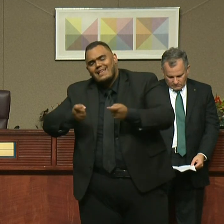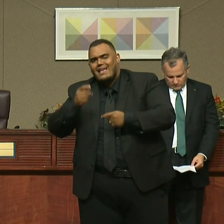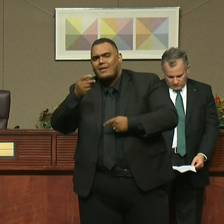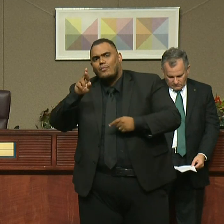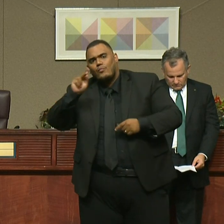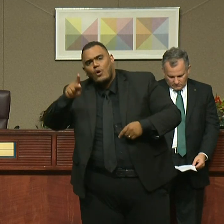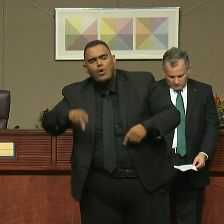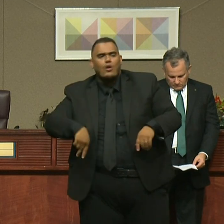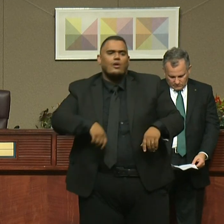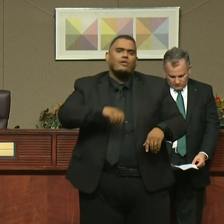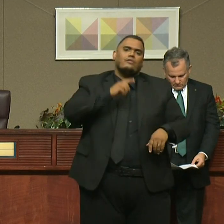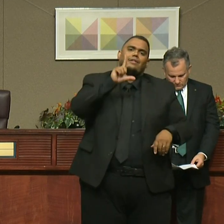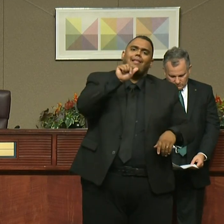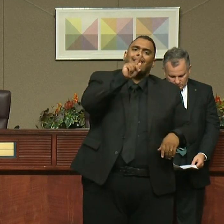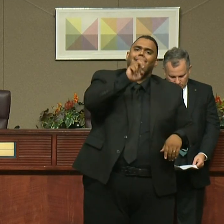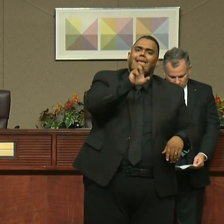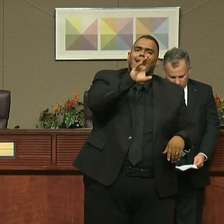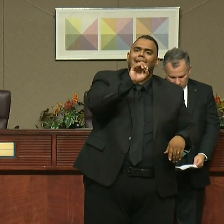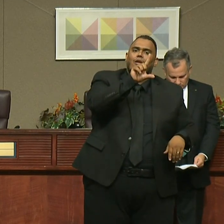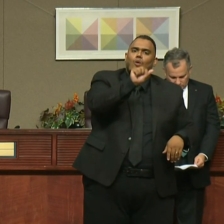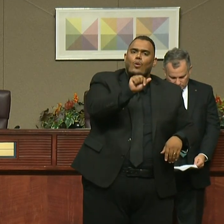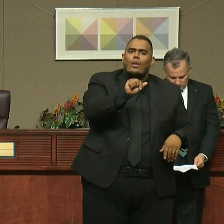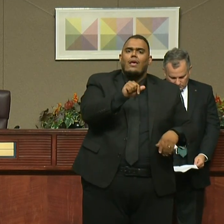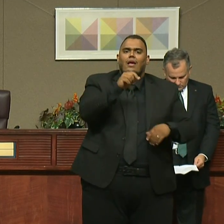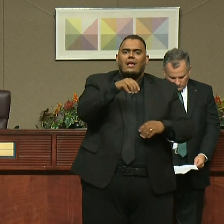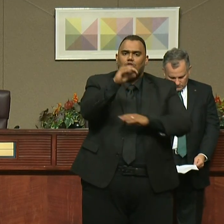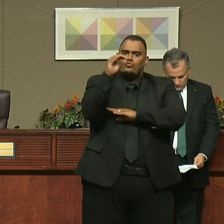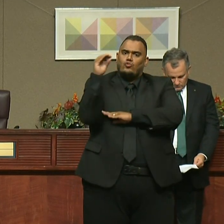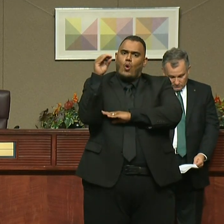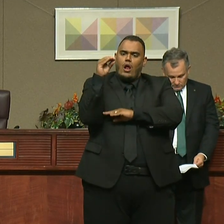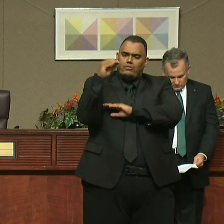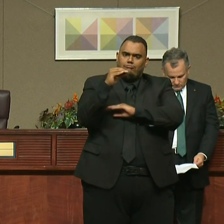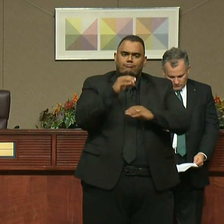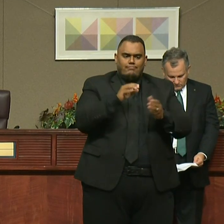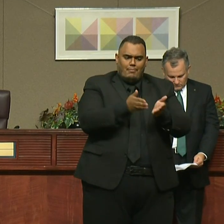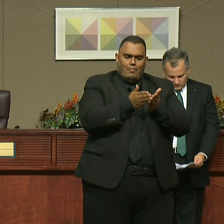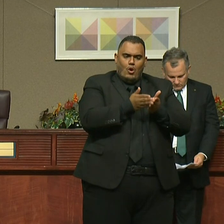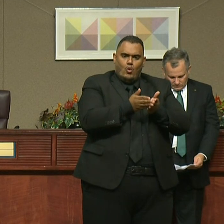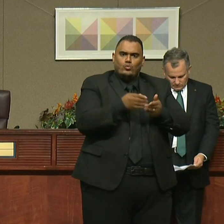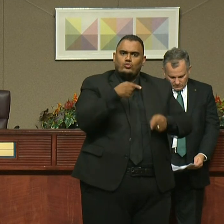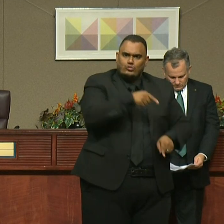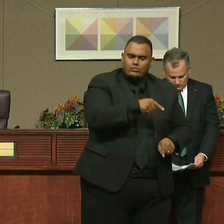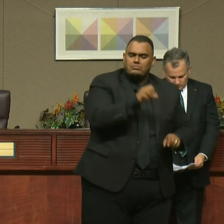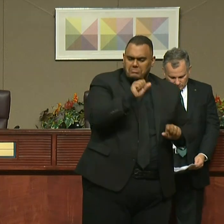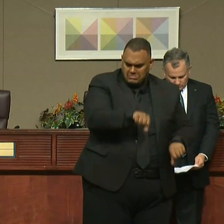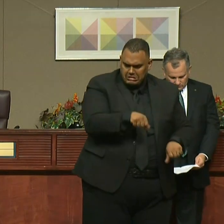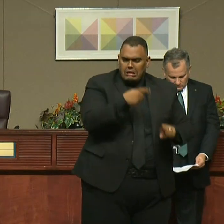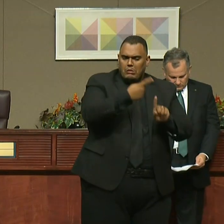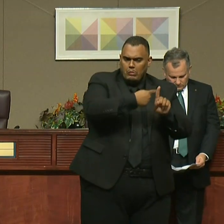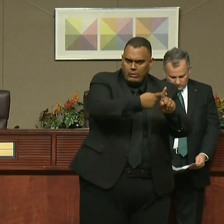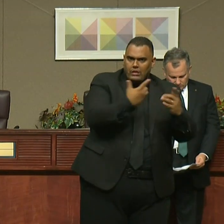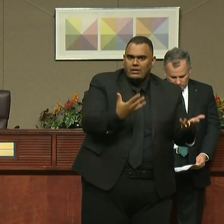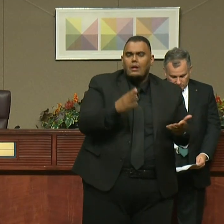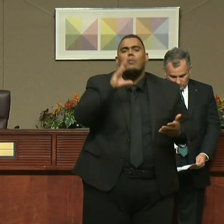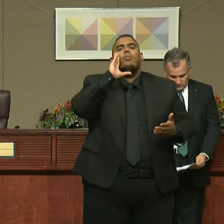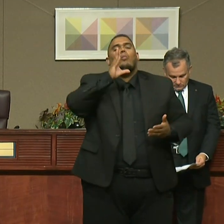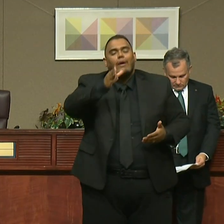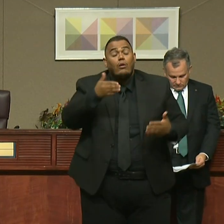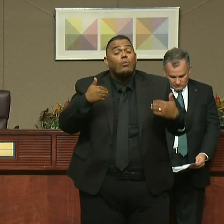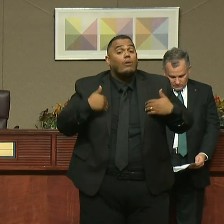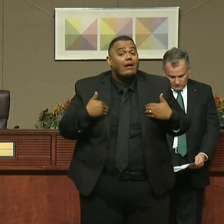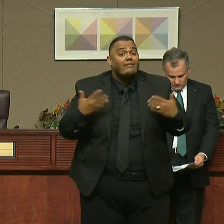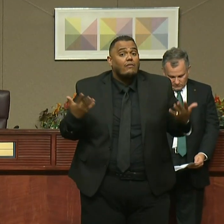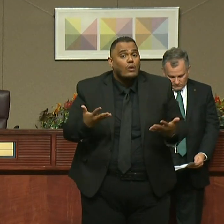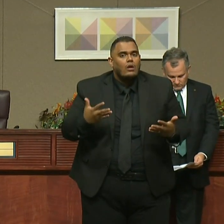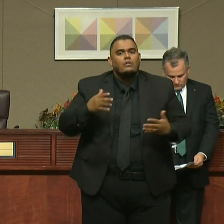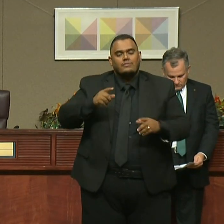Boat Rentals, the Manila Museum, and our Discover Downtown. For city facilities, there will be temperature screenings and